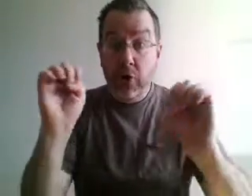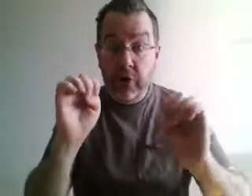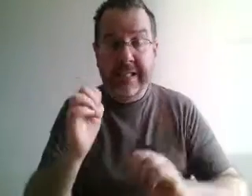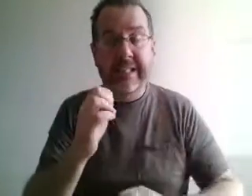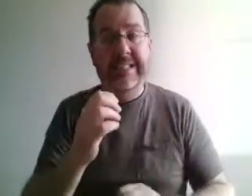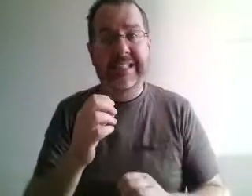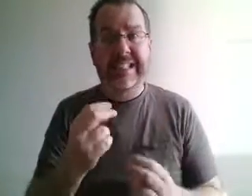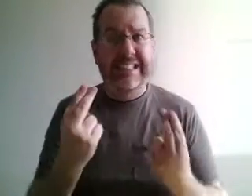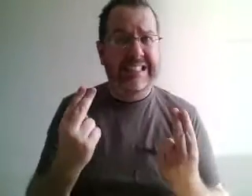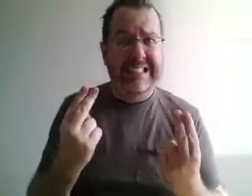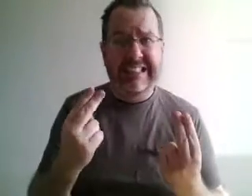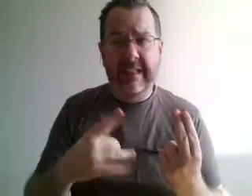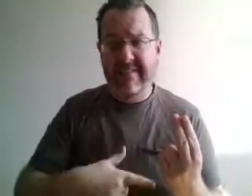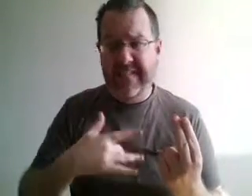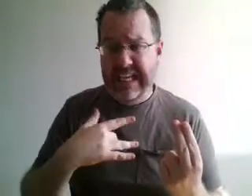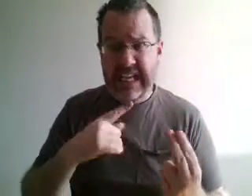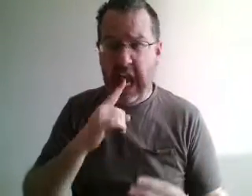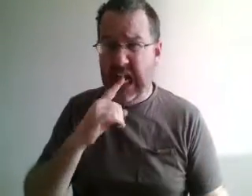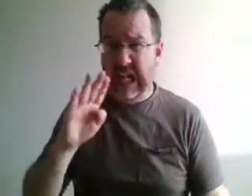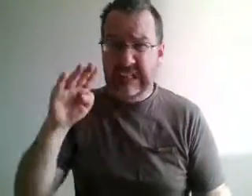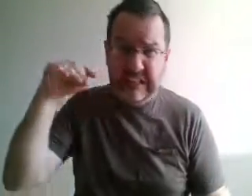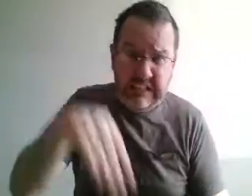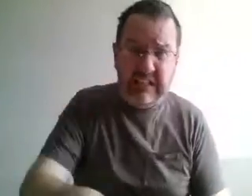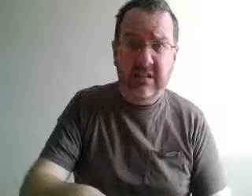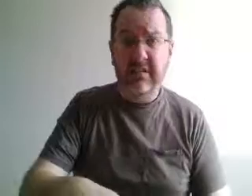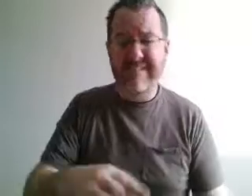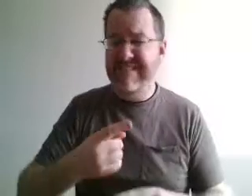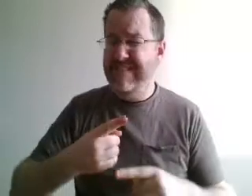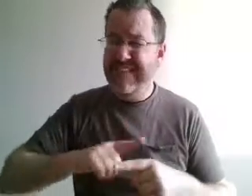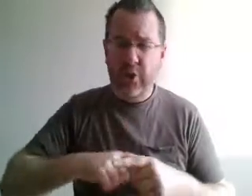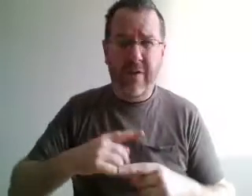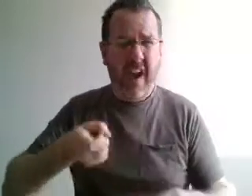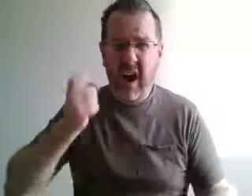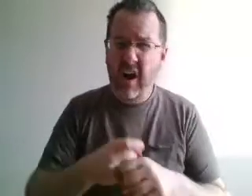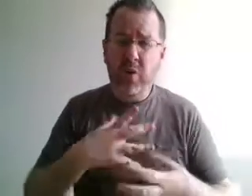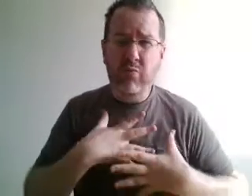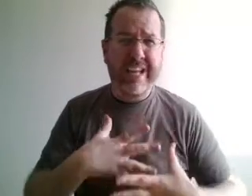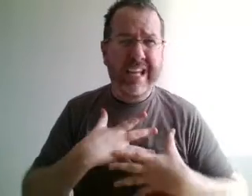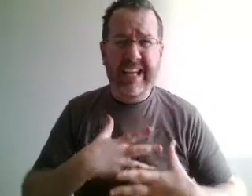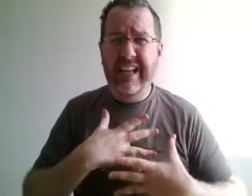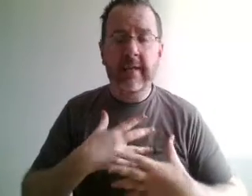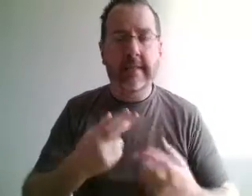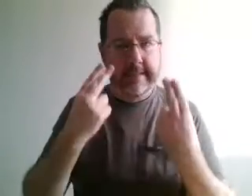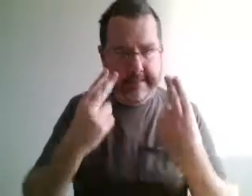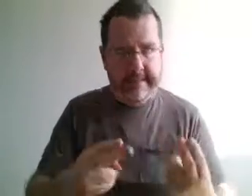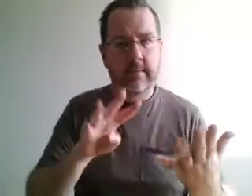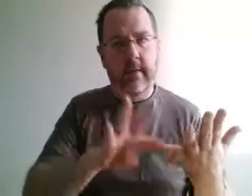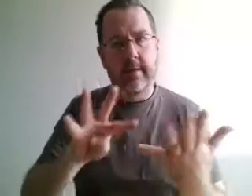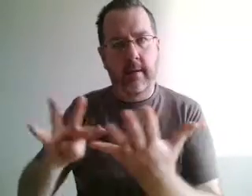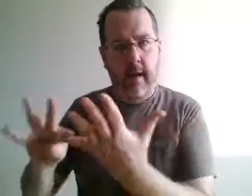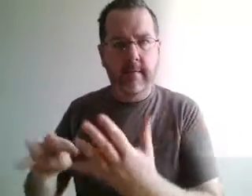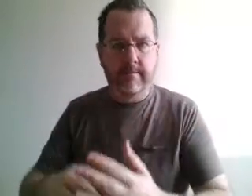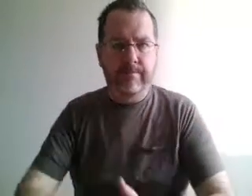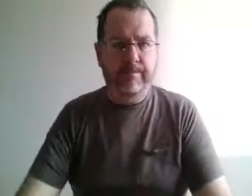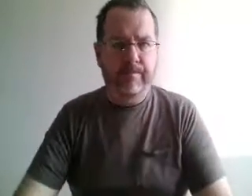they've suddenly become extremely short of breath, they need to dial 999. Do not try to